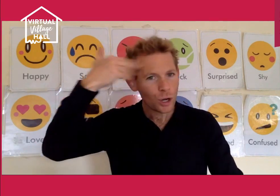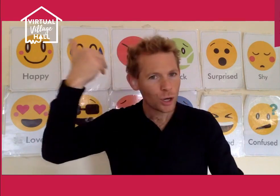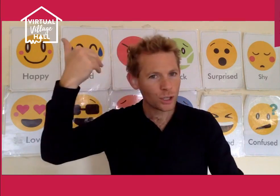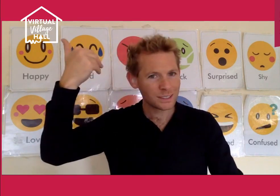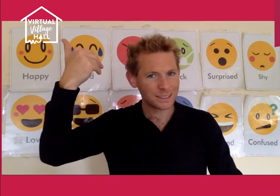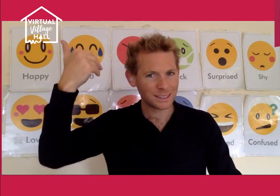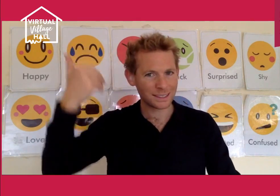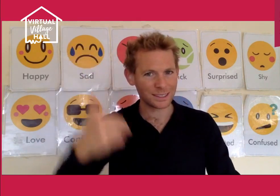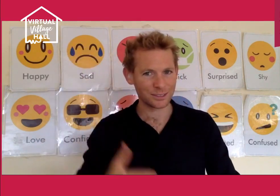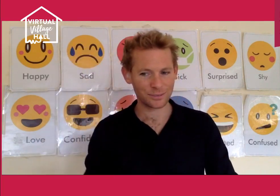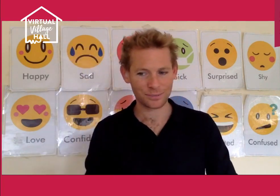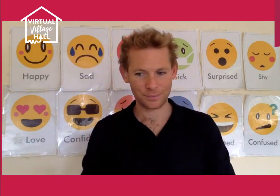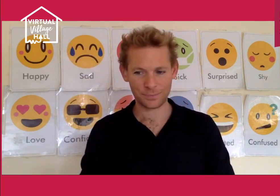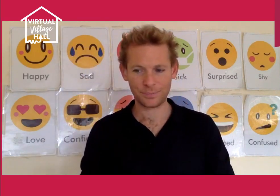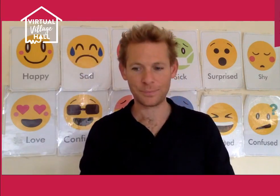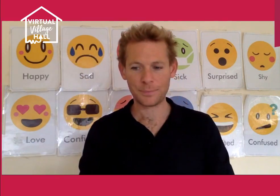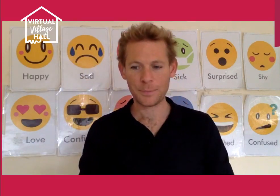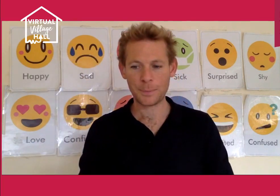Half term holiday.